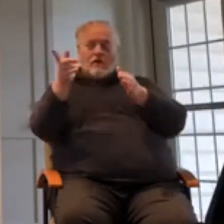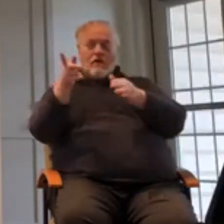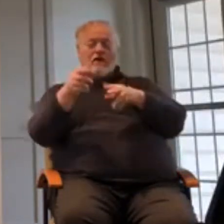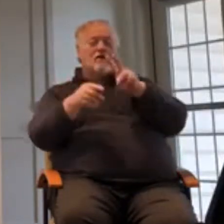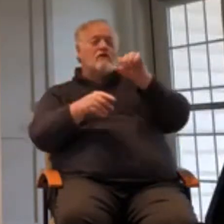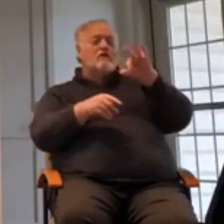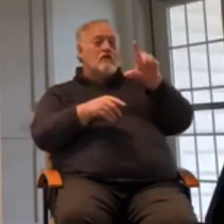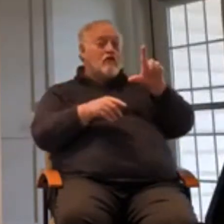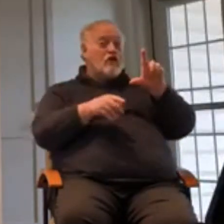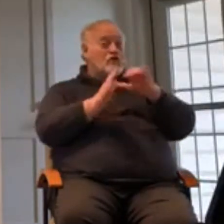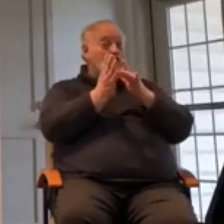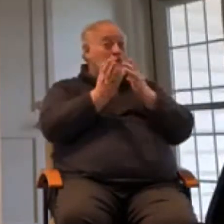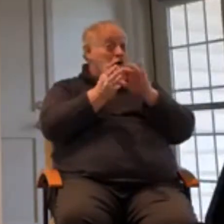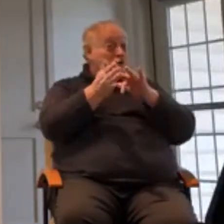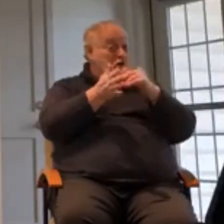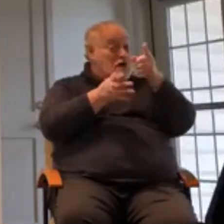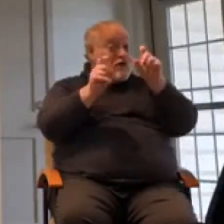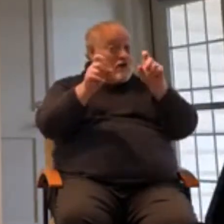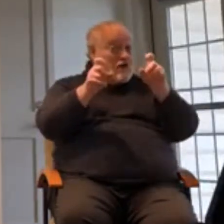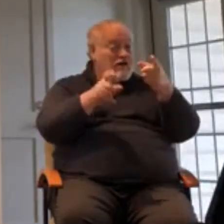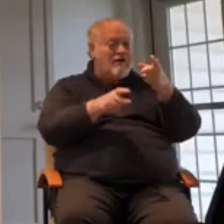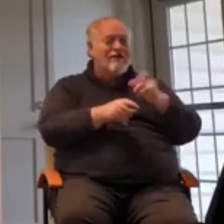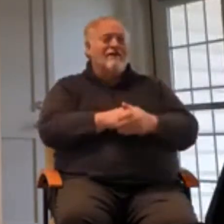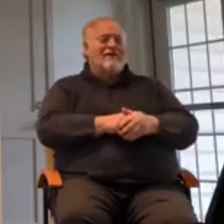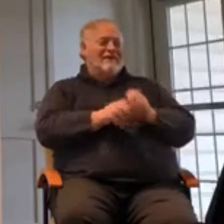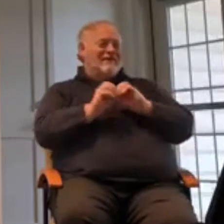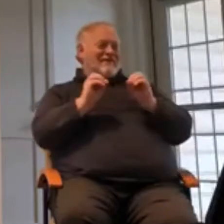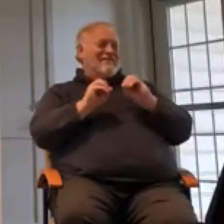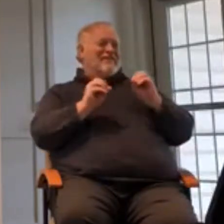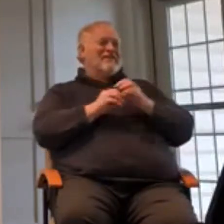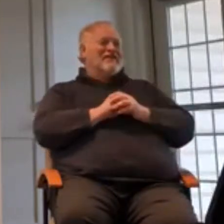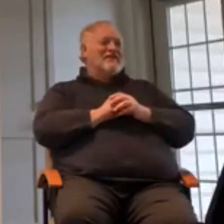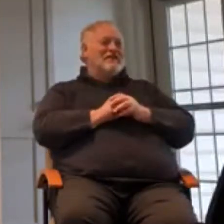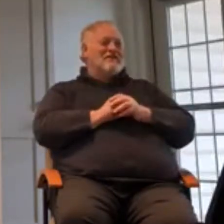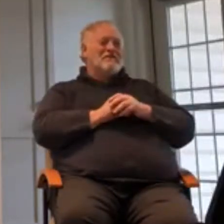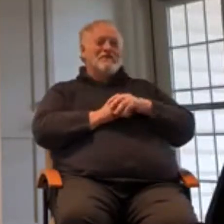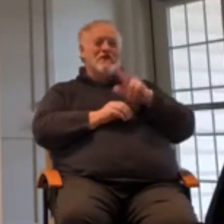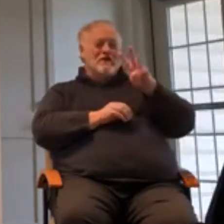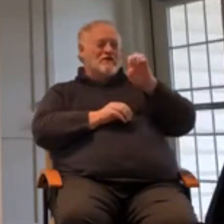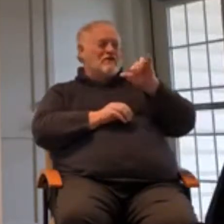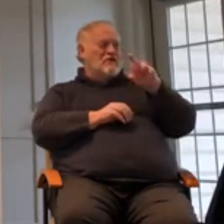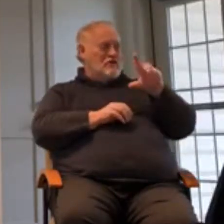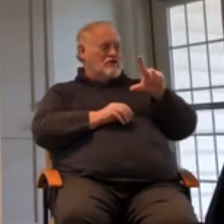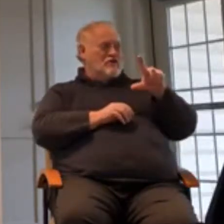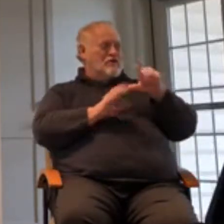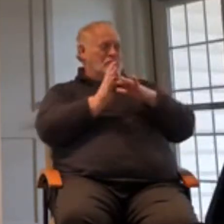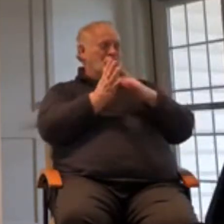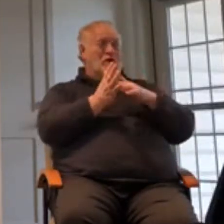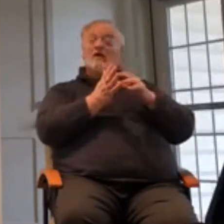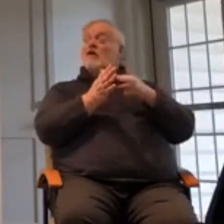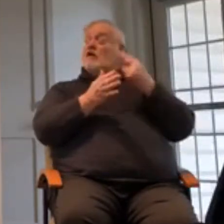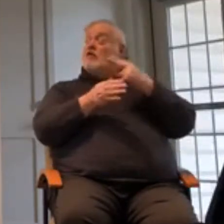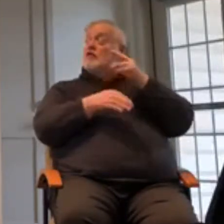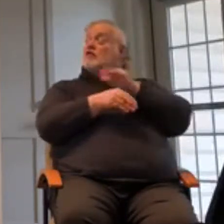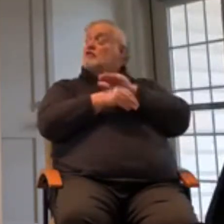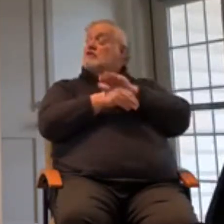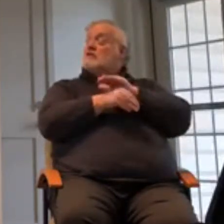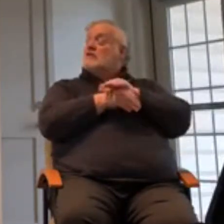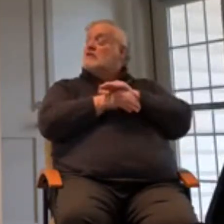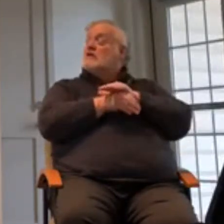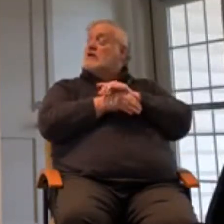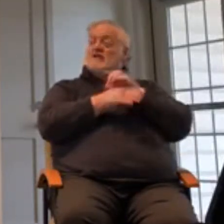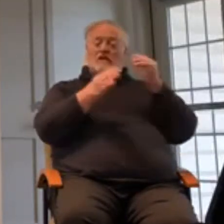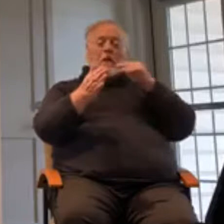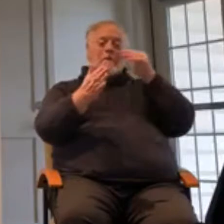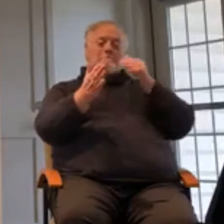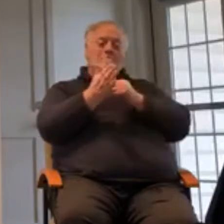huh? But no, I mean, virtual Bible study is our new Thursday night kind of midweek